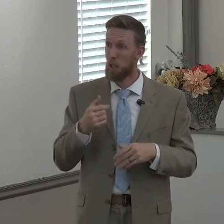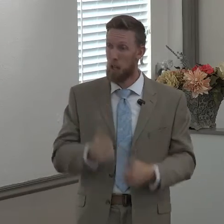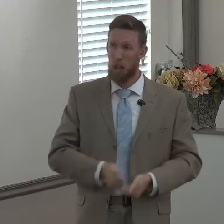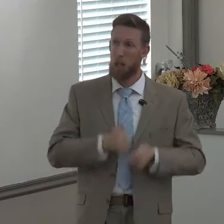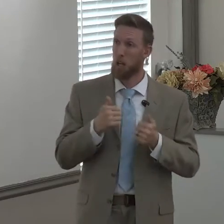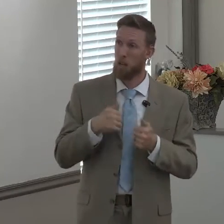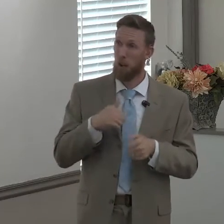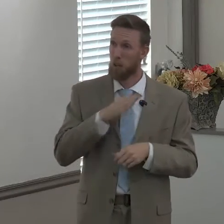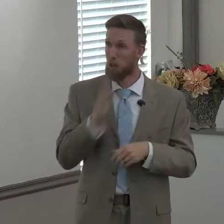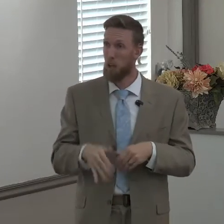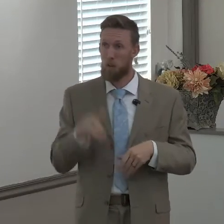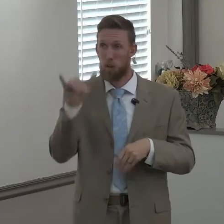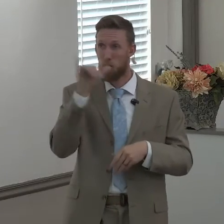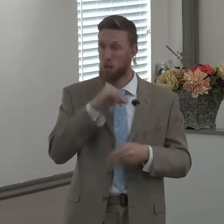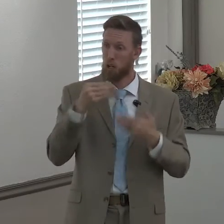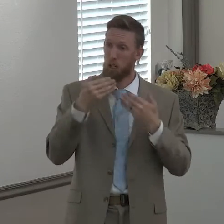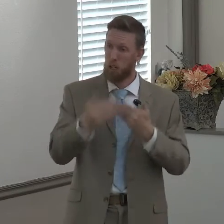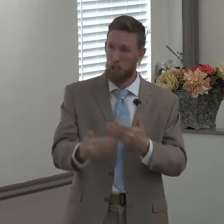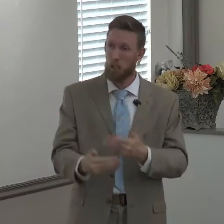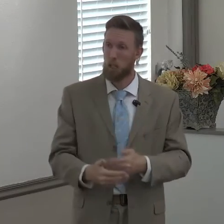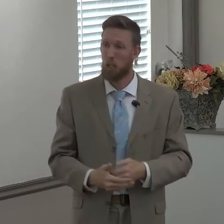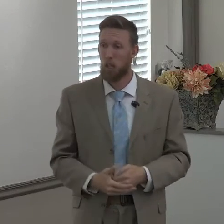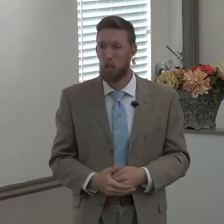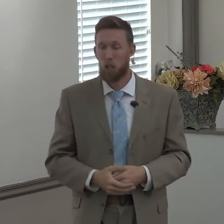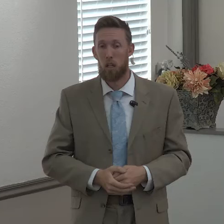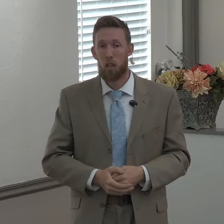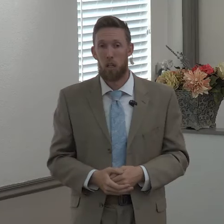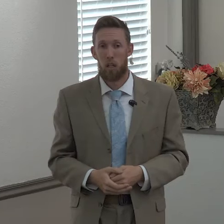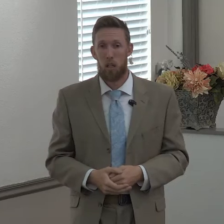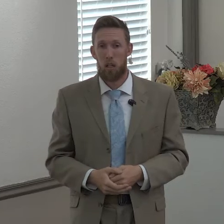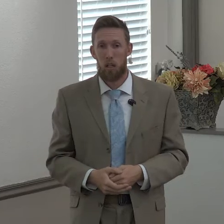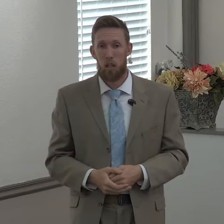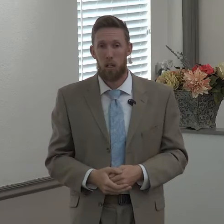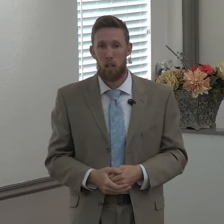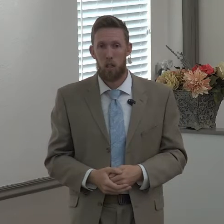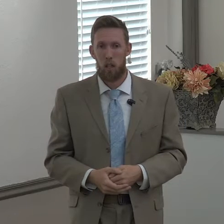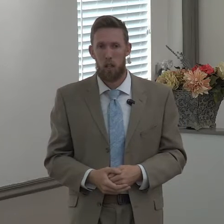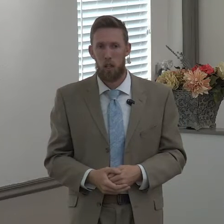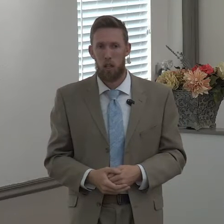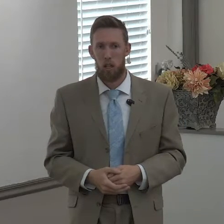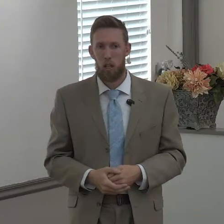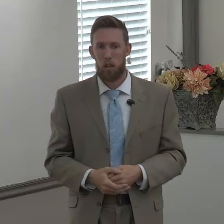But I laid there and I said, God, if you'll let me live, alcohol will never touch my lips again.